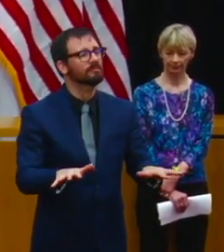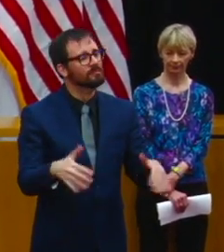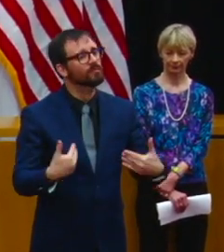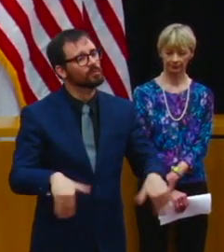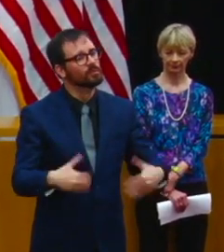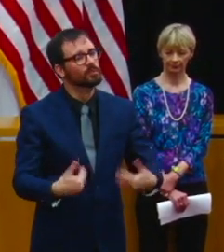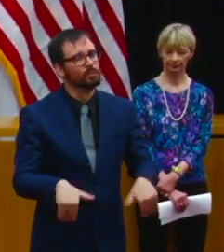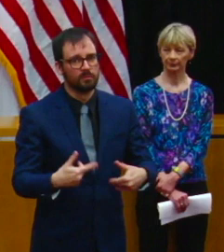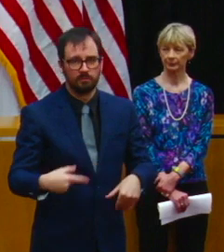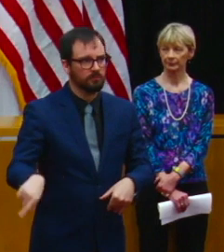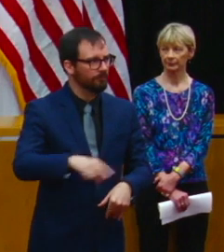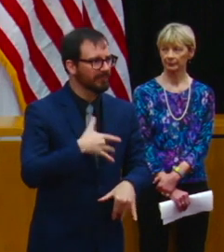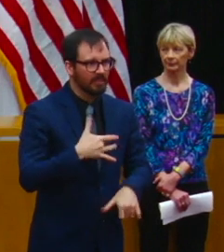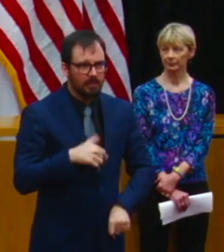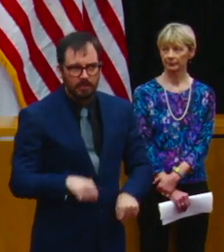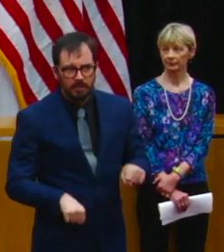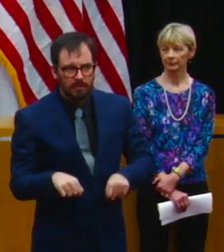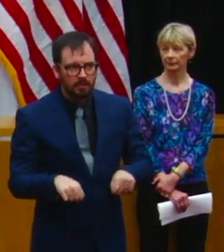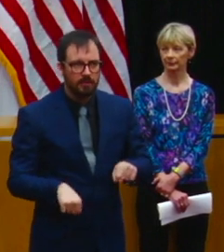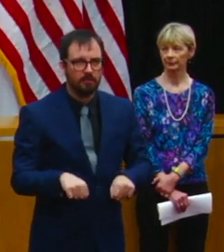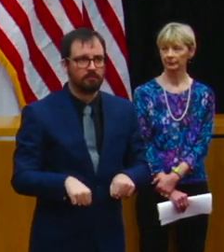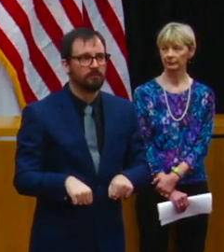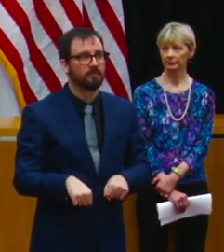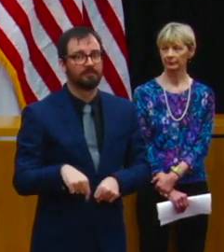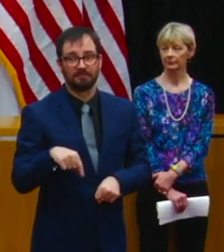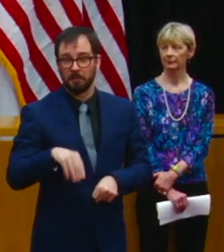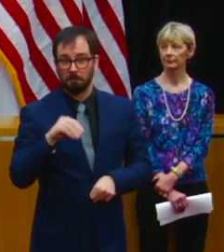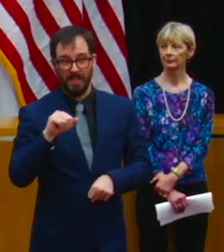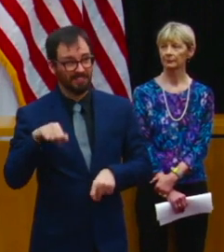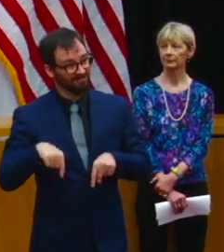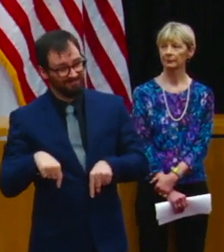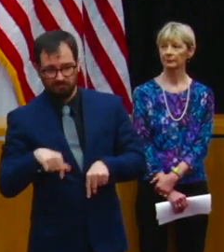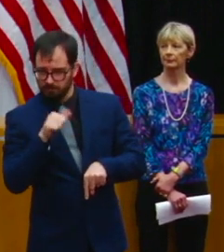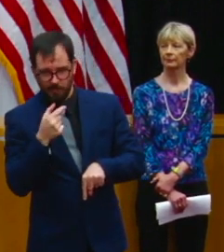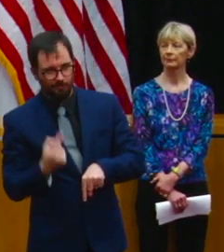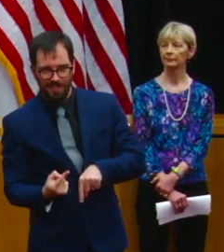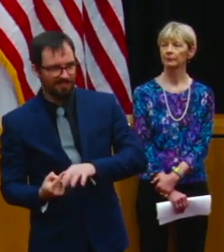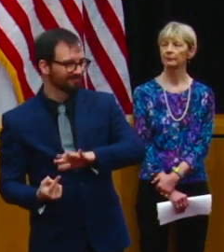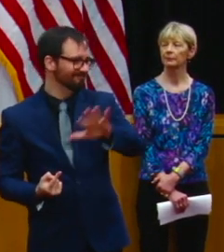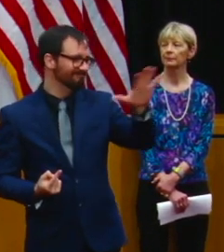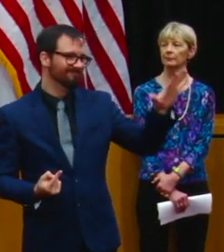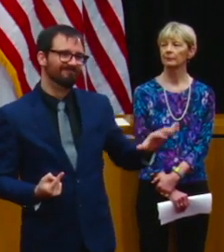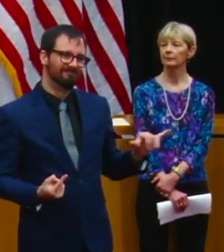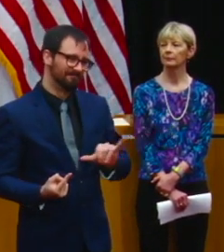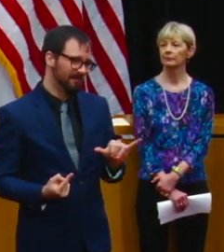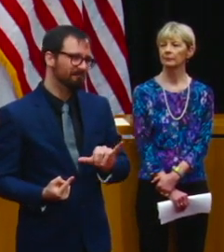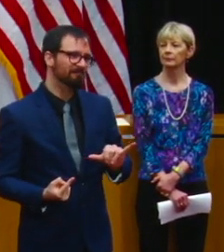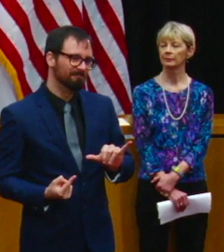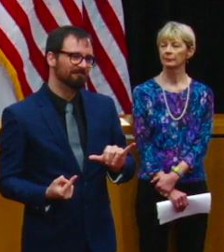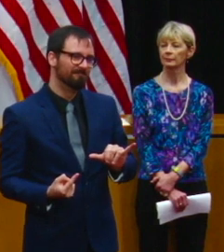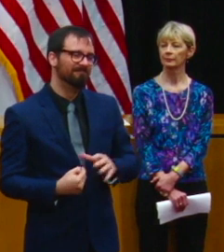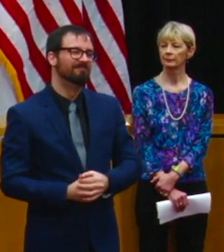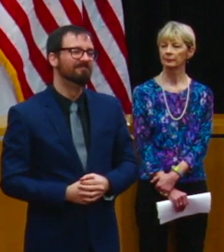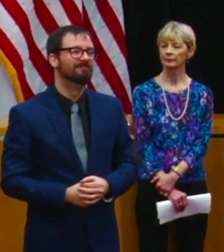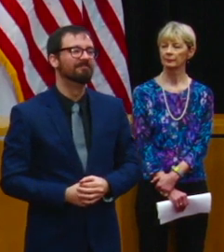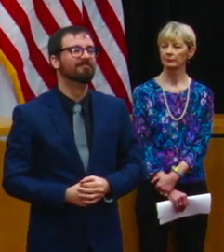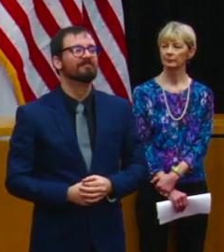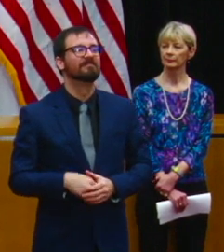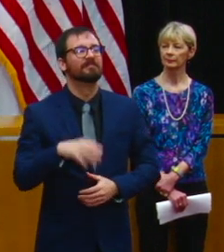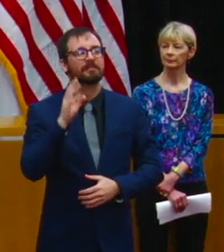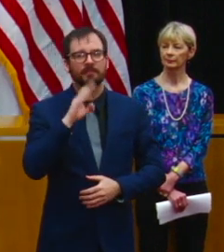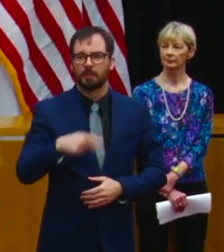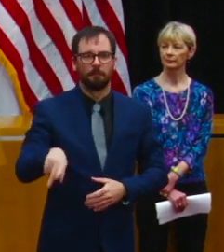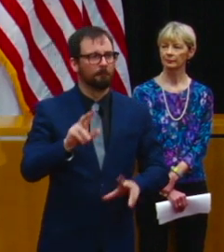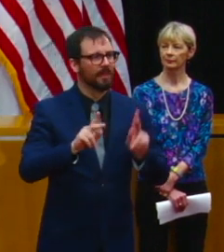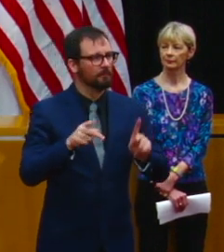Commonwealth and across the country. And we anticipate that there will be many taxpayers who struggle to meet their tax filing and payment obligations in